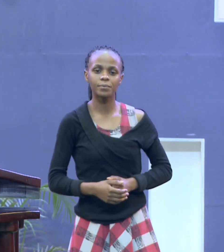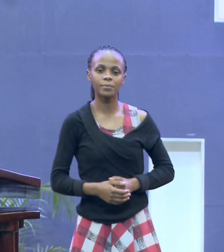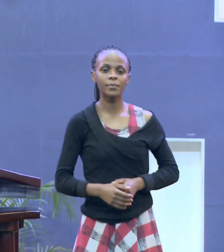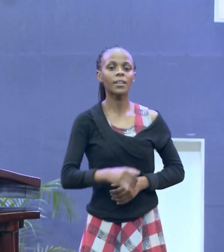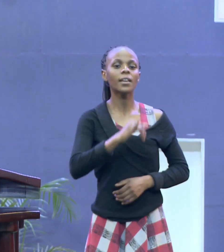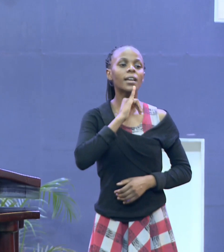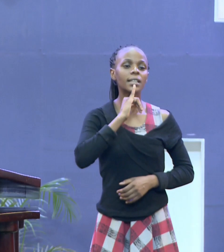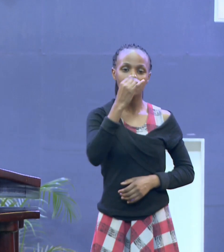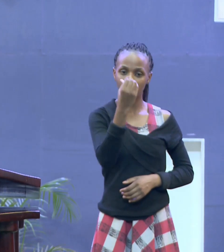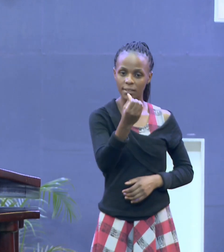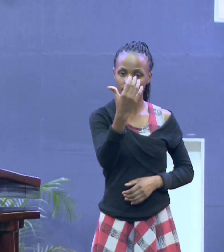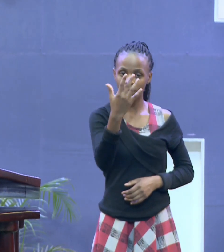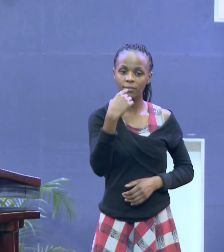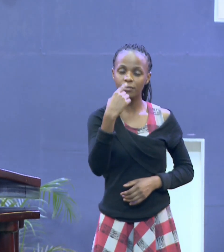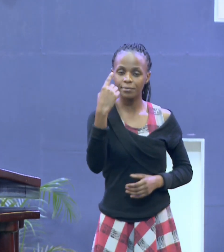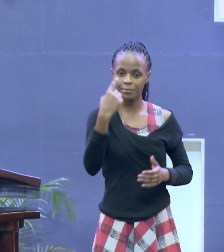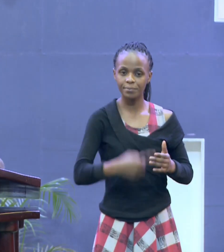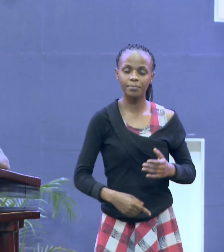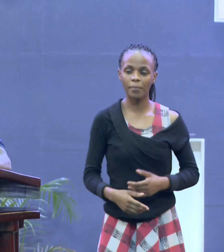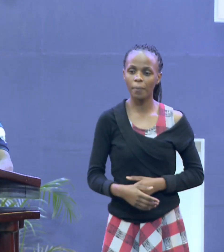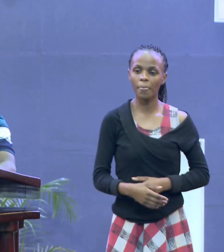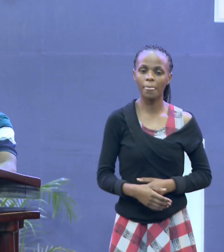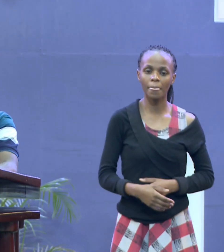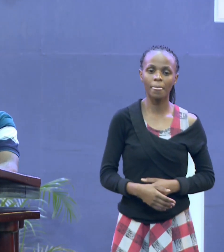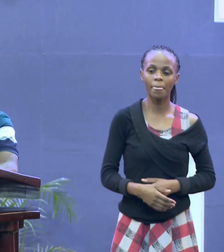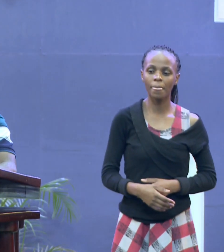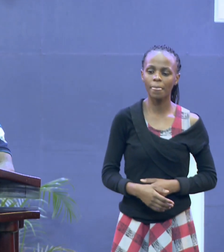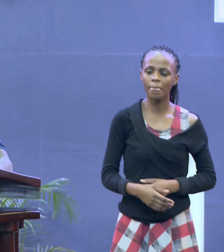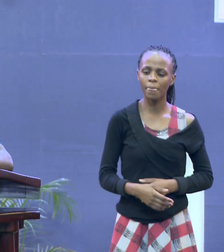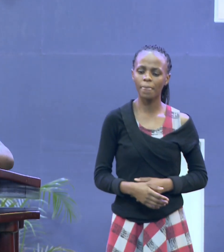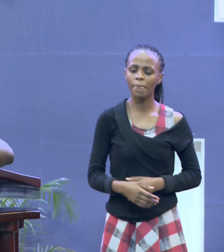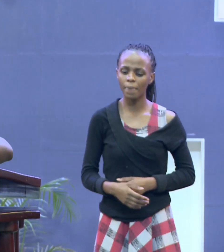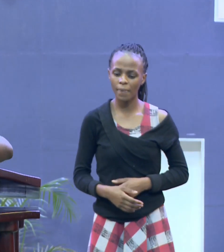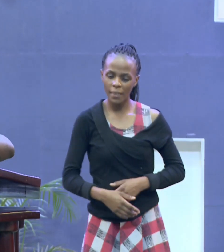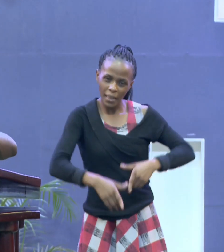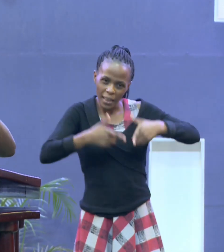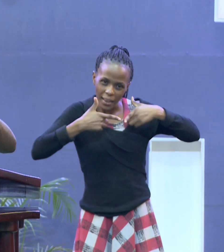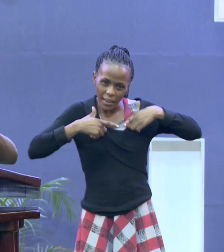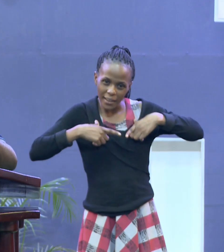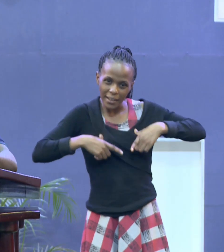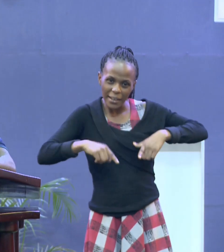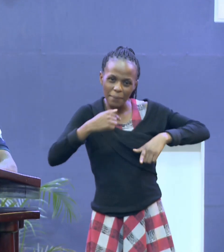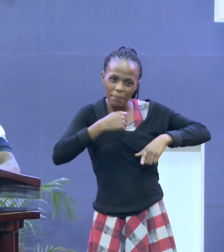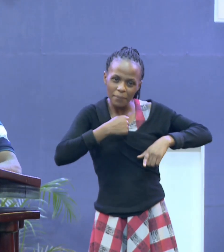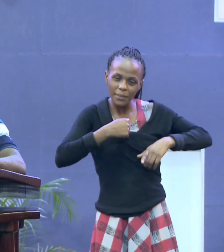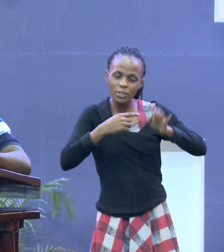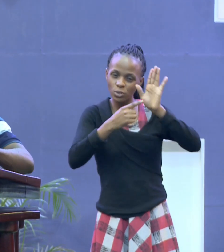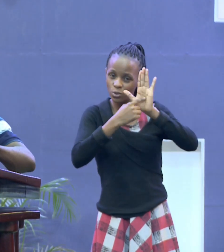Isaiah chapter 65. Isaiah nkaga mtano. Let me show you some of the